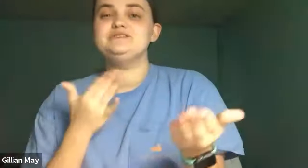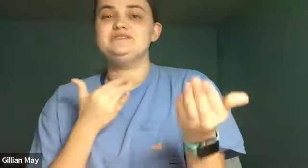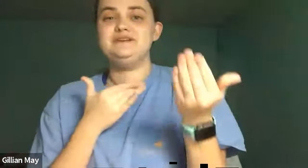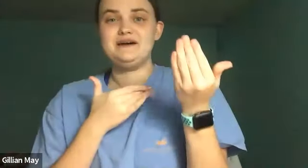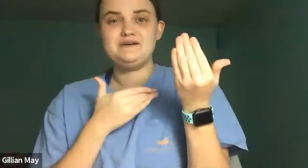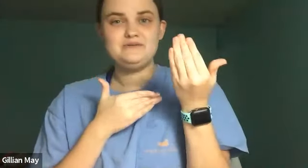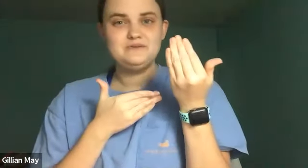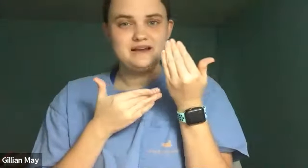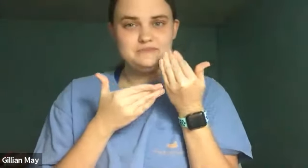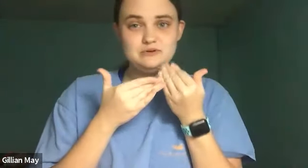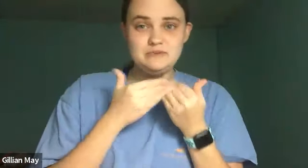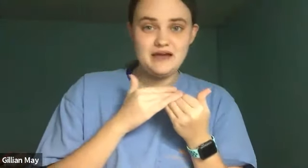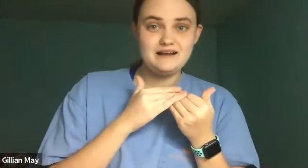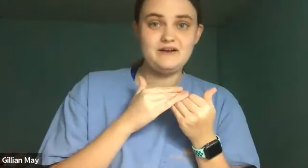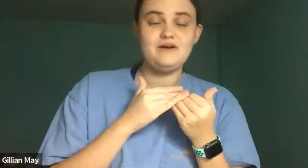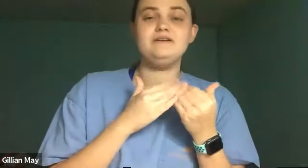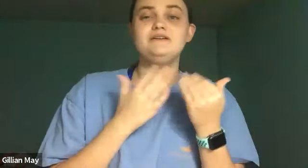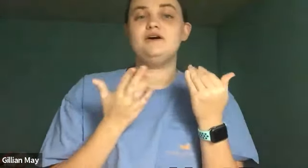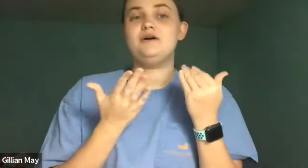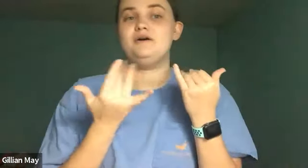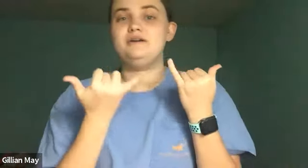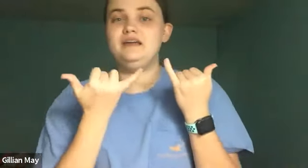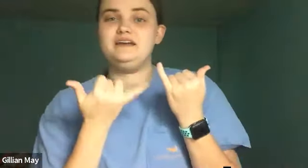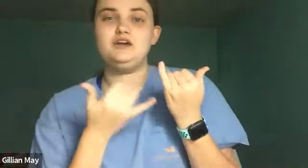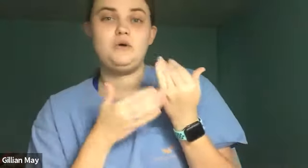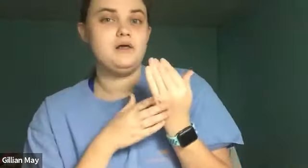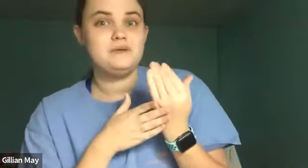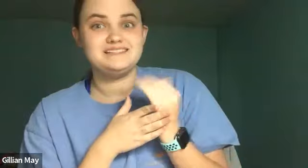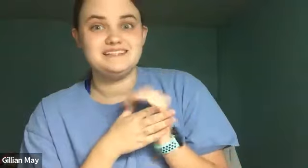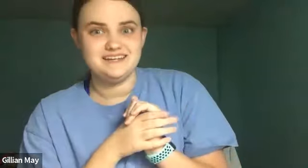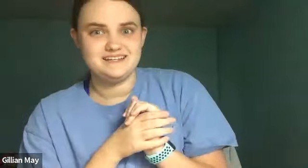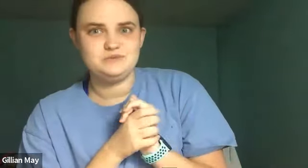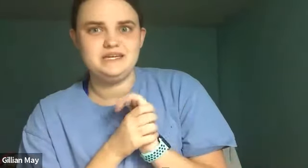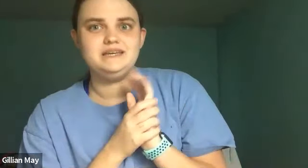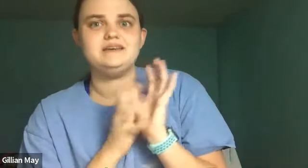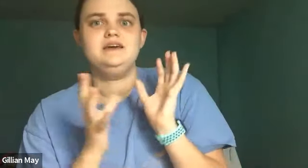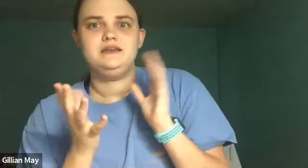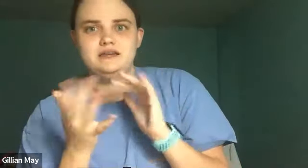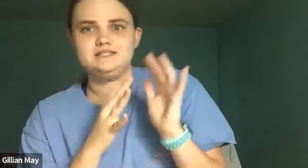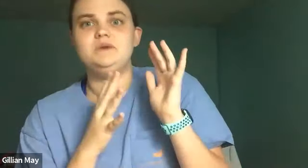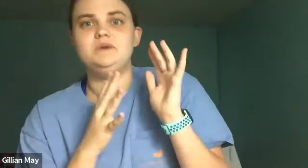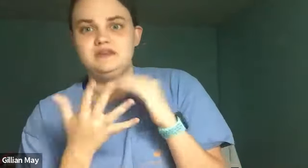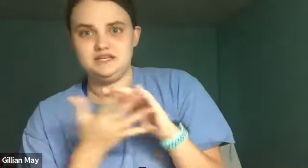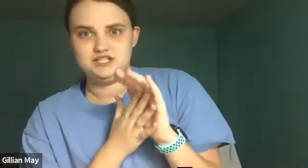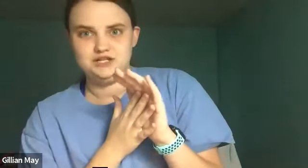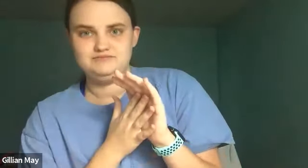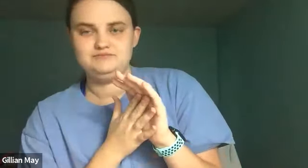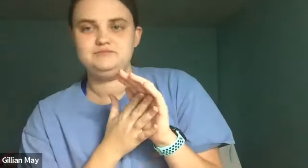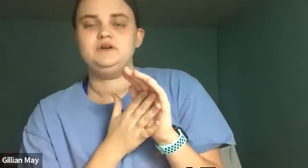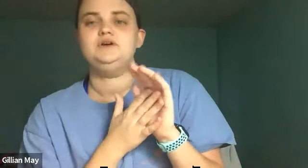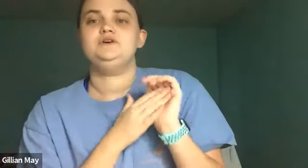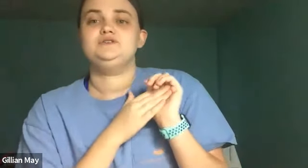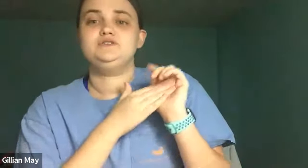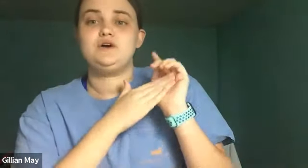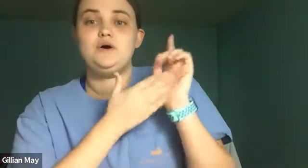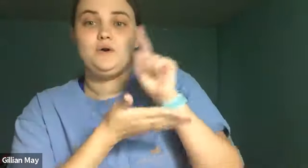so now we'll kind of pull back on and kind of go all the way back to next week, next month, next year.